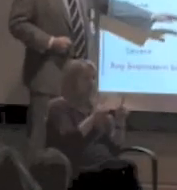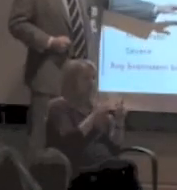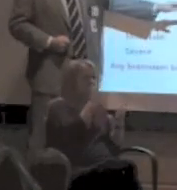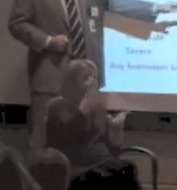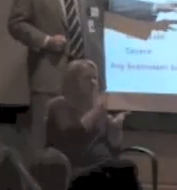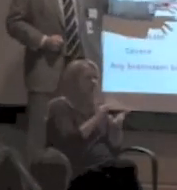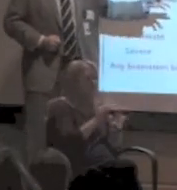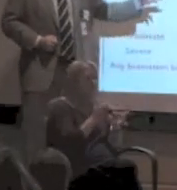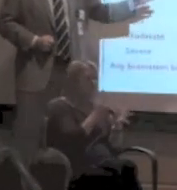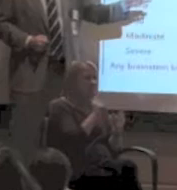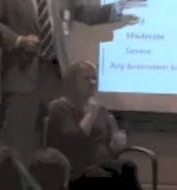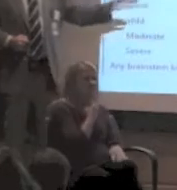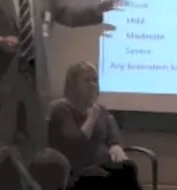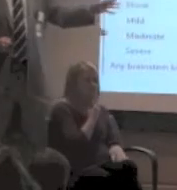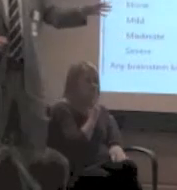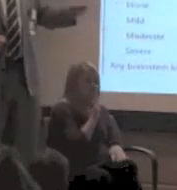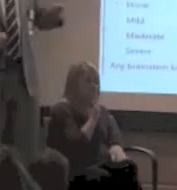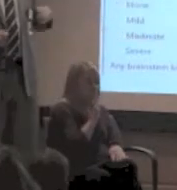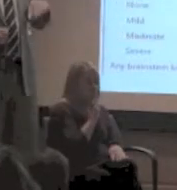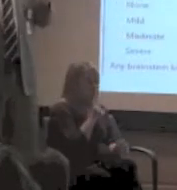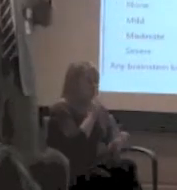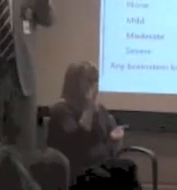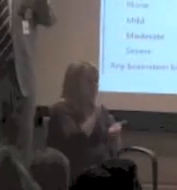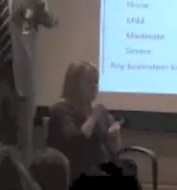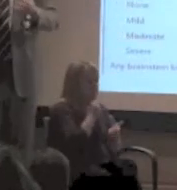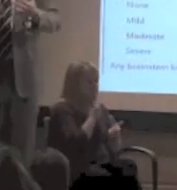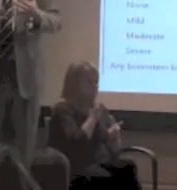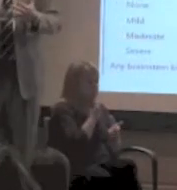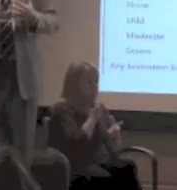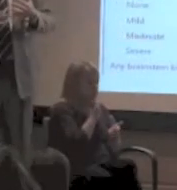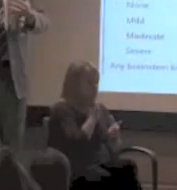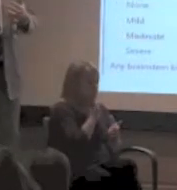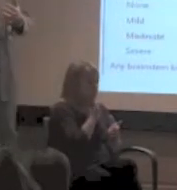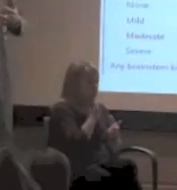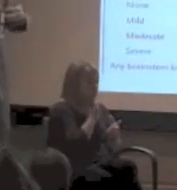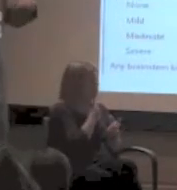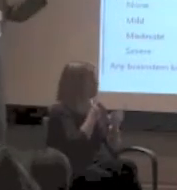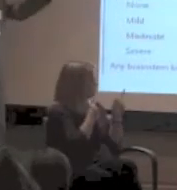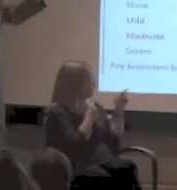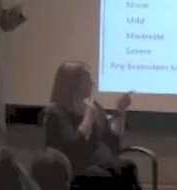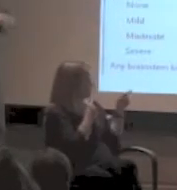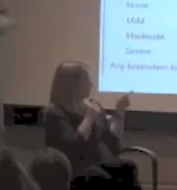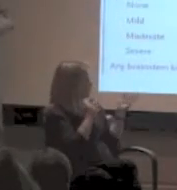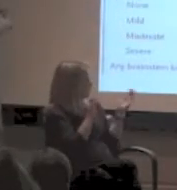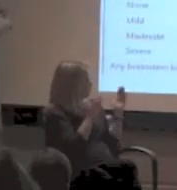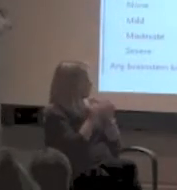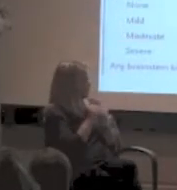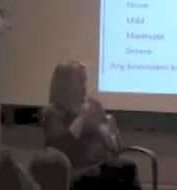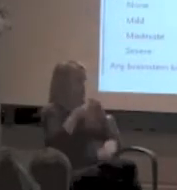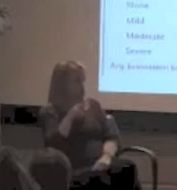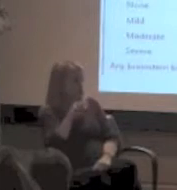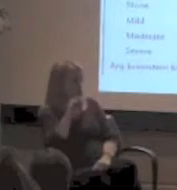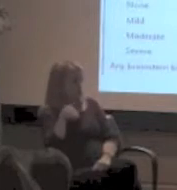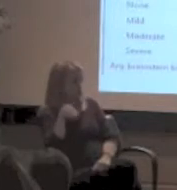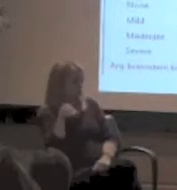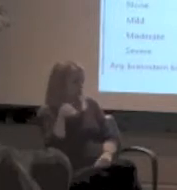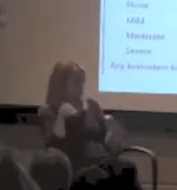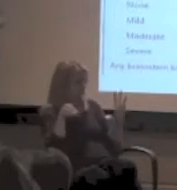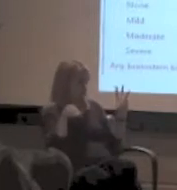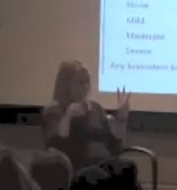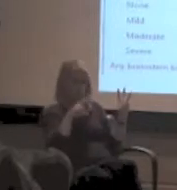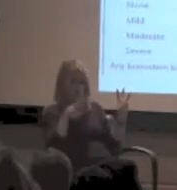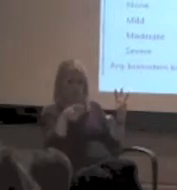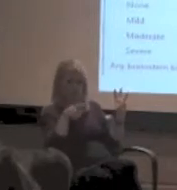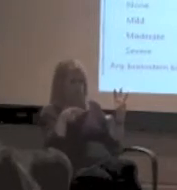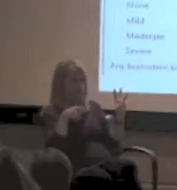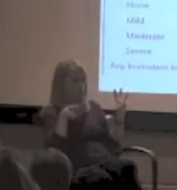You can see only 6% get severe anatomical Chiari II versus 22% of the children